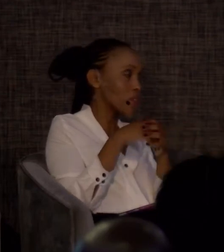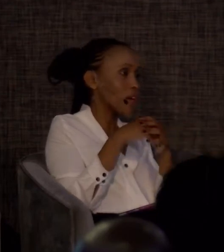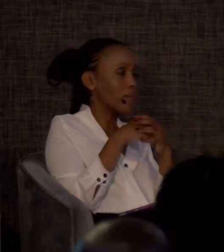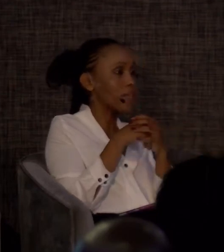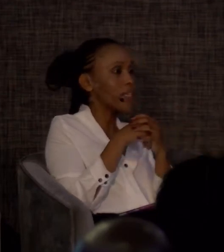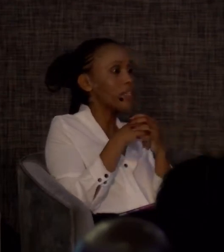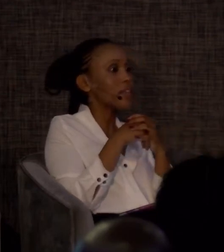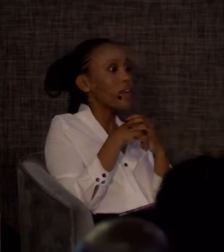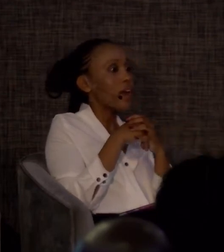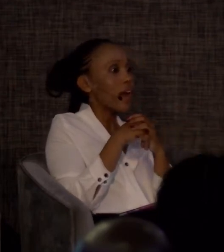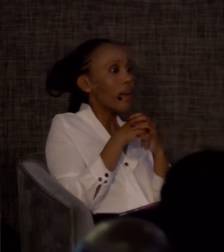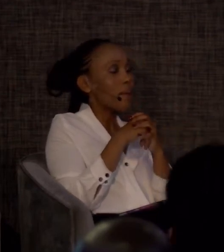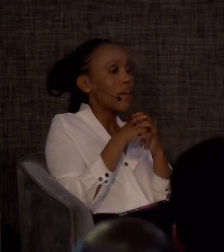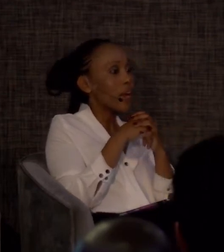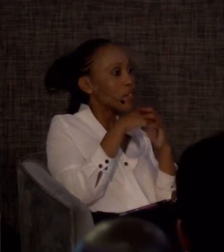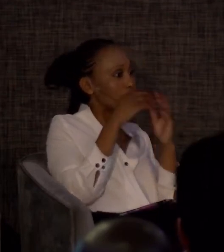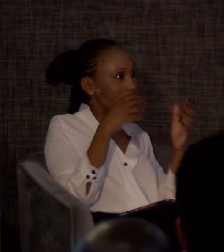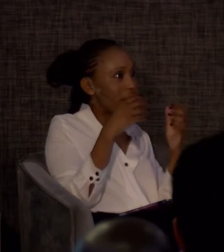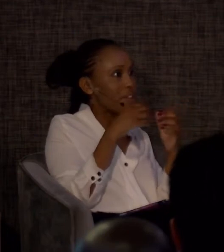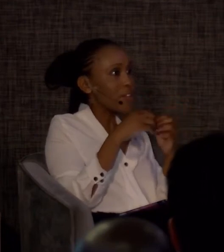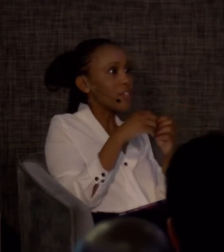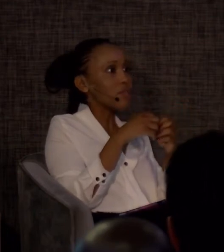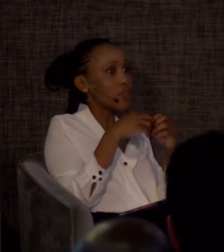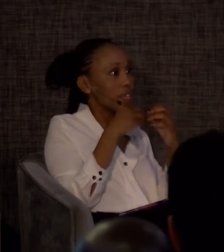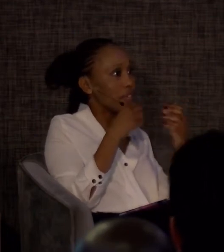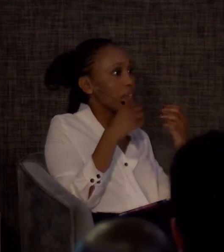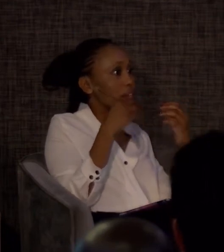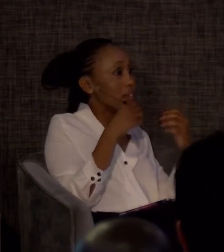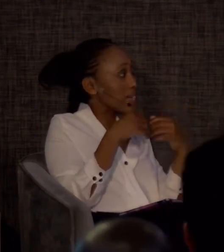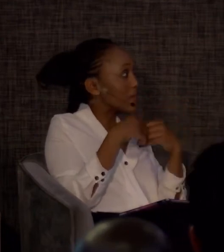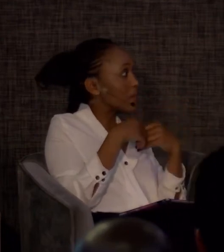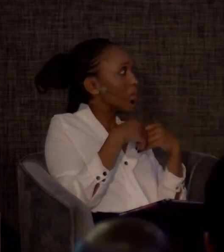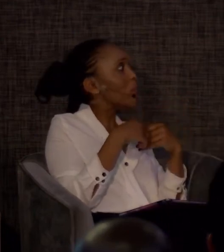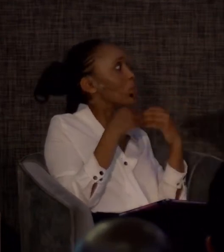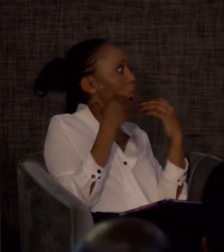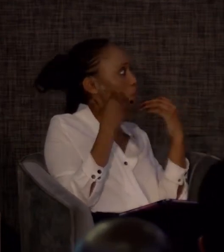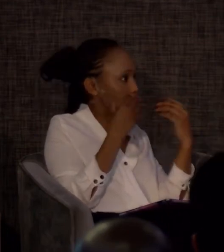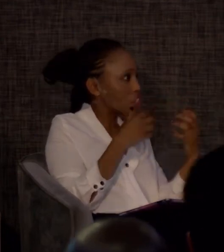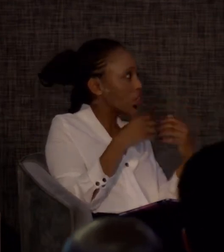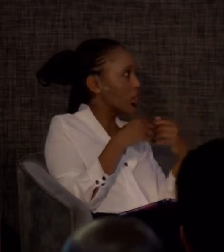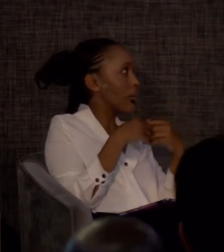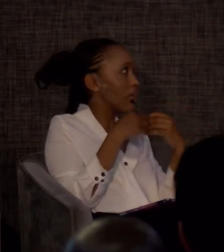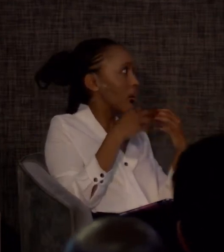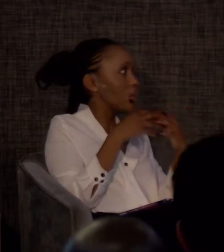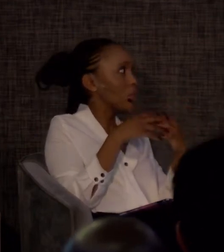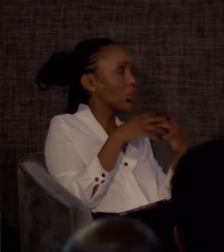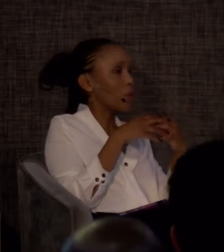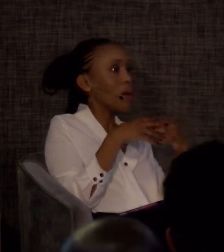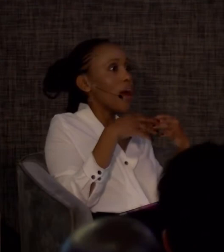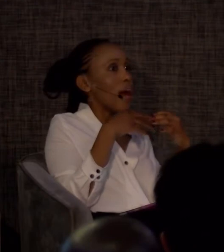was released around the July unrest really does make you concerned